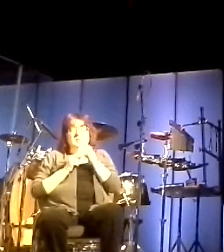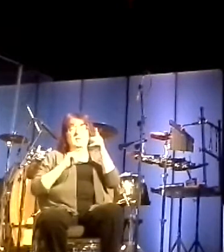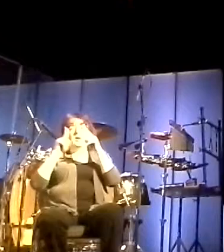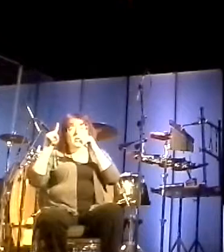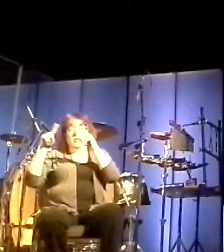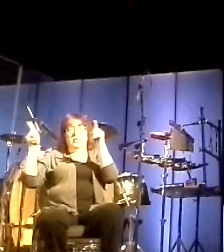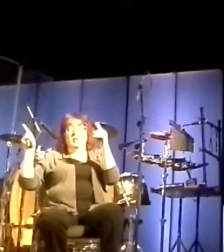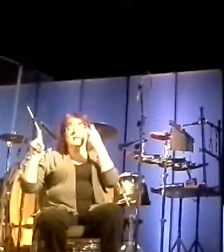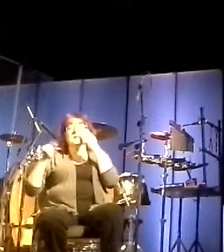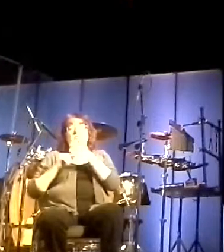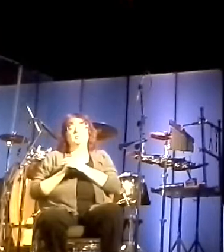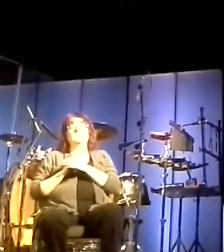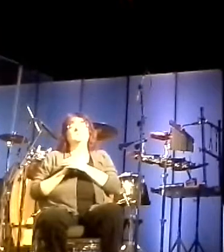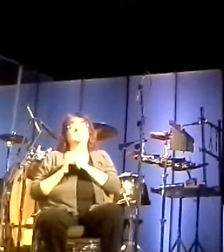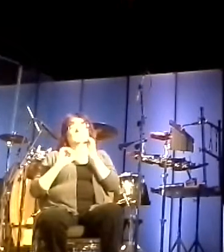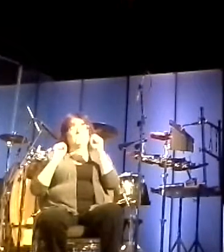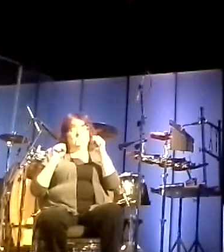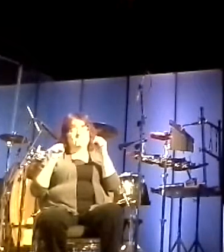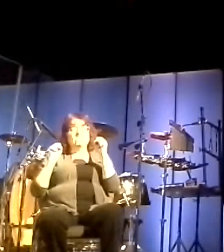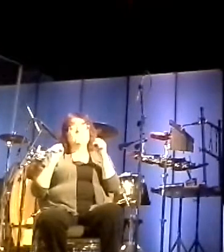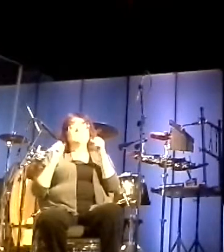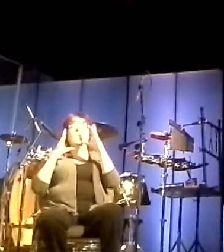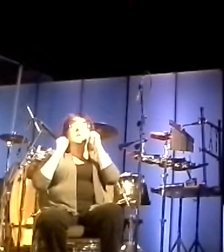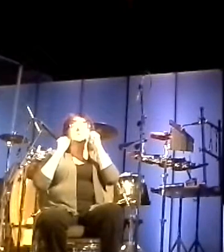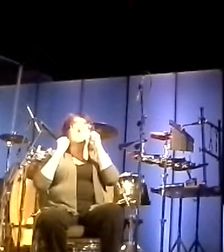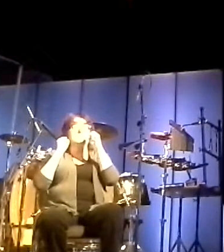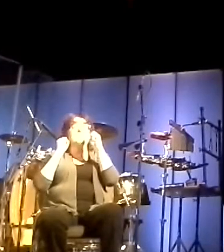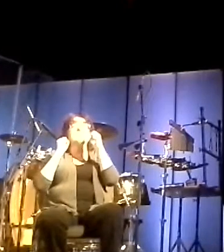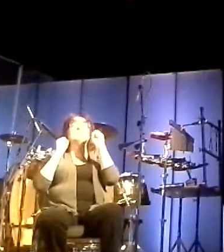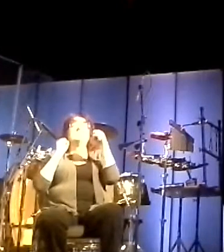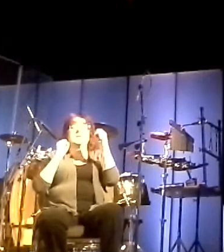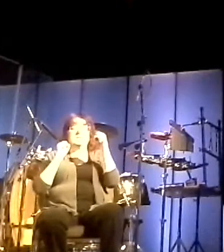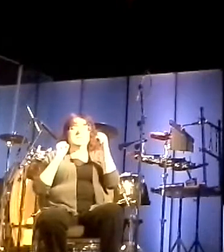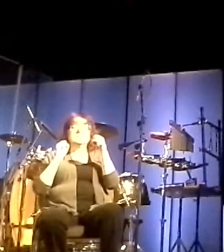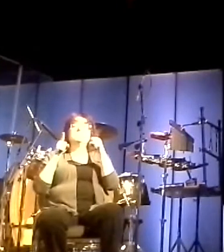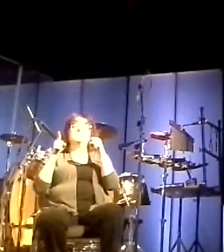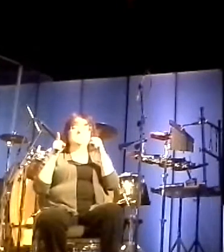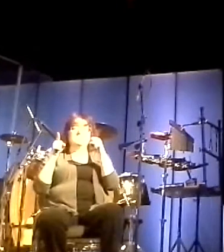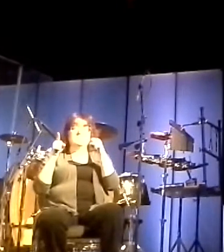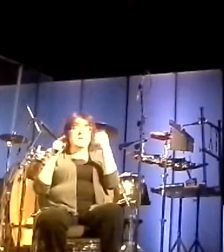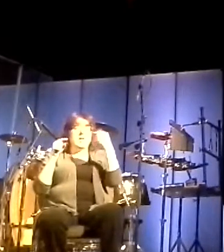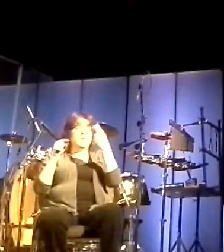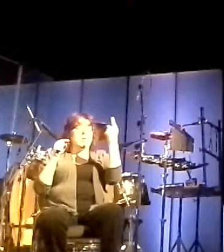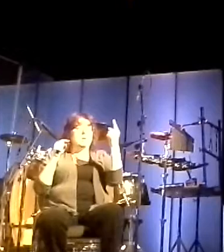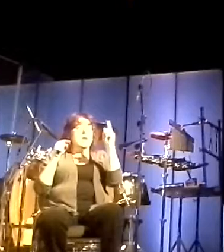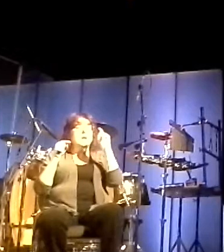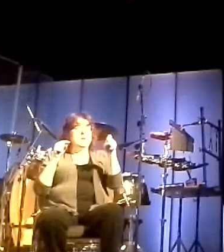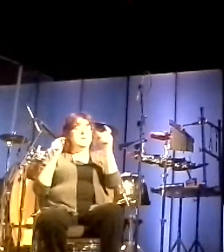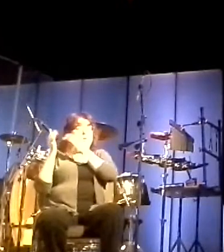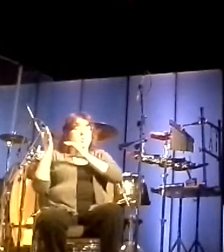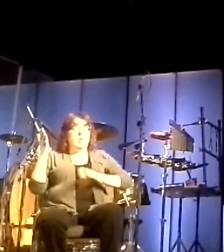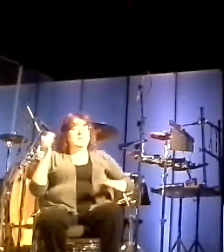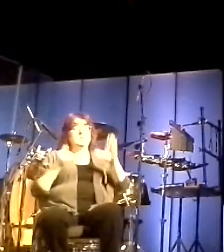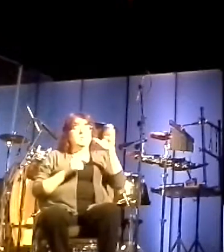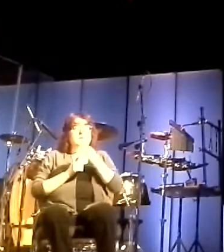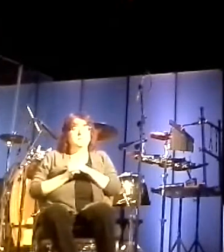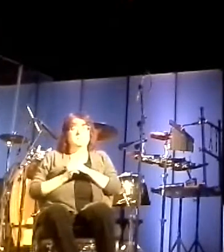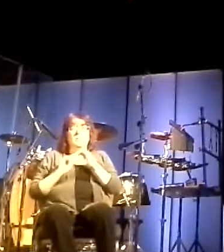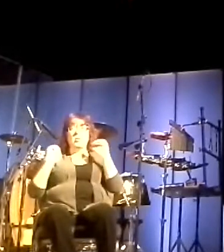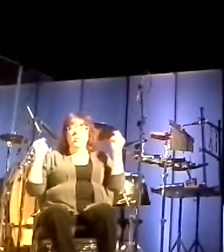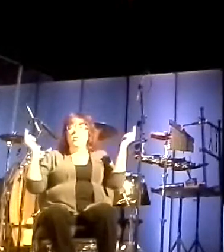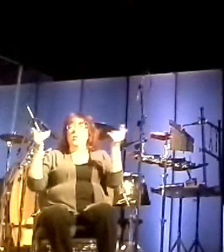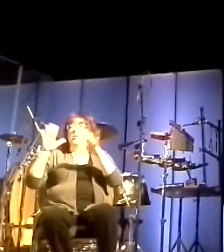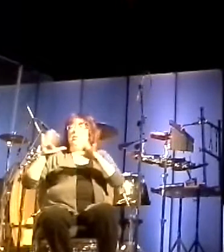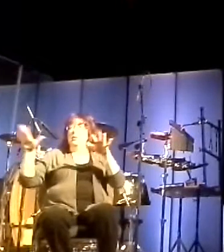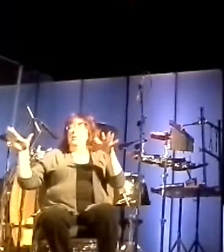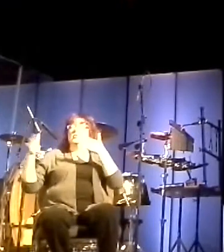there, and there. Oh, yes. Yeah, that's awesome. Yes, yes. Anyone else? I need Christ today. All over the room. It's